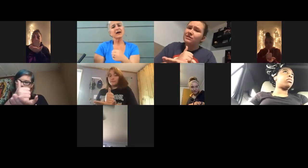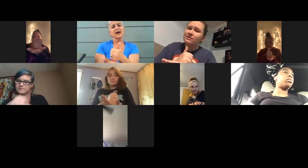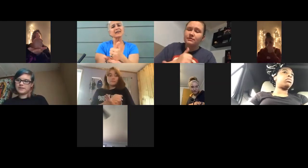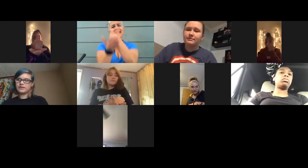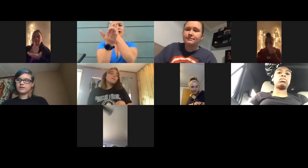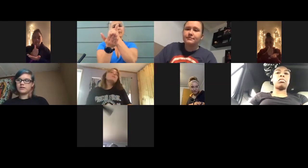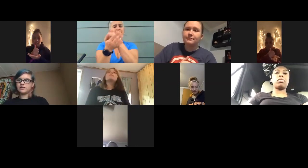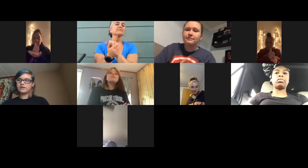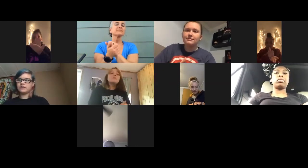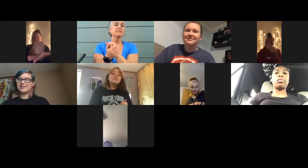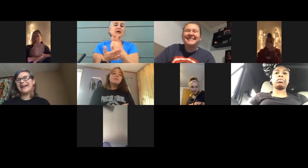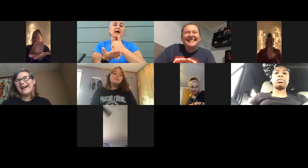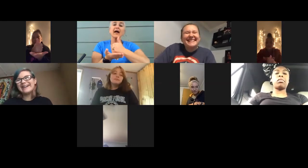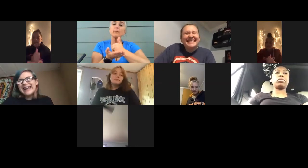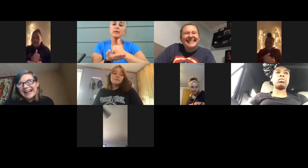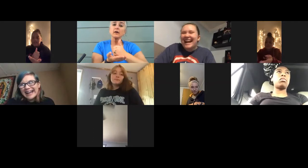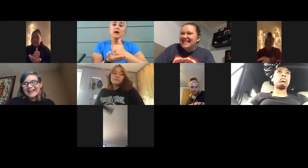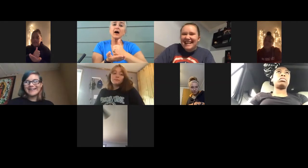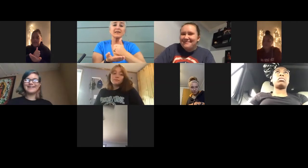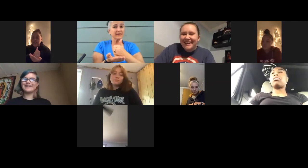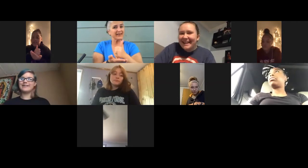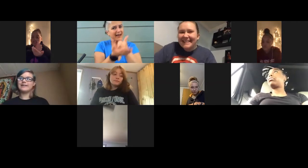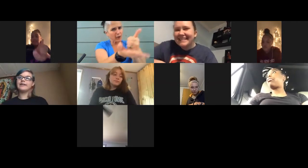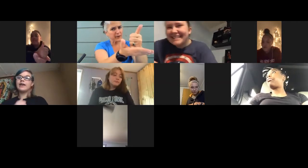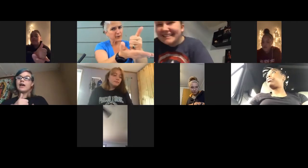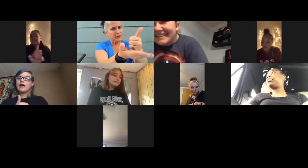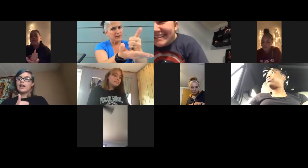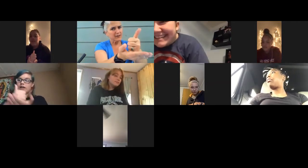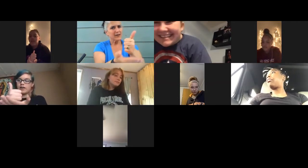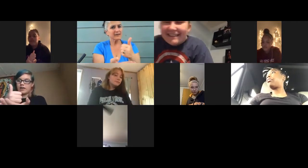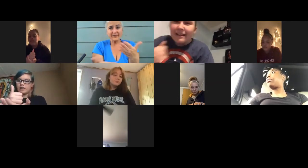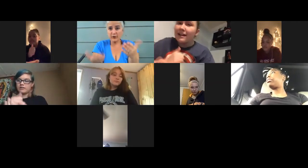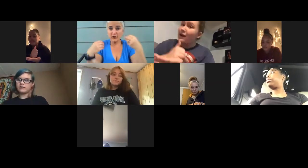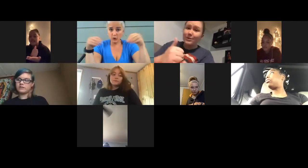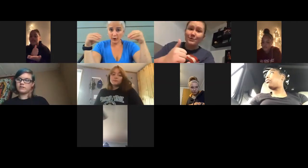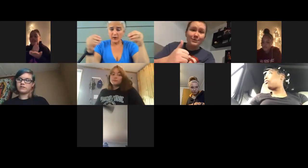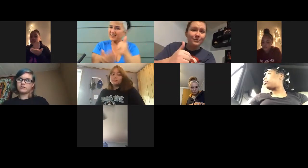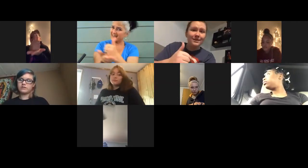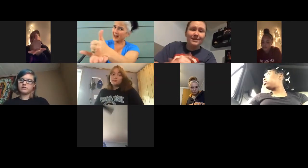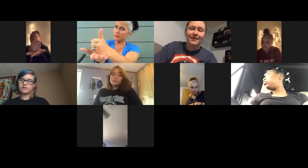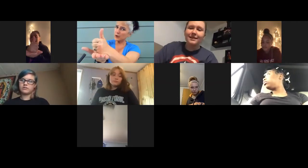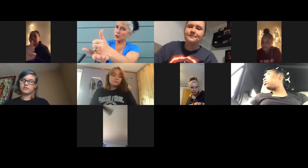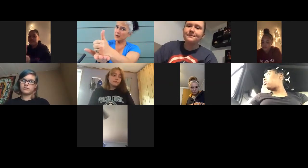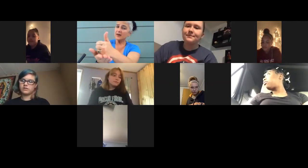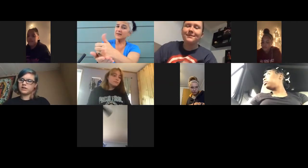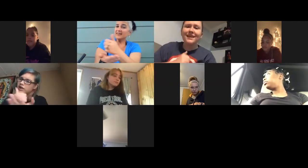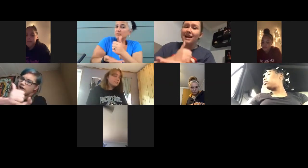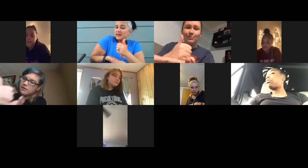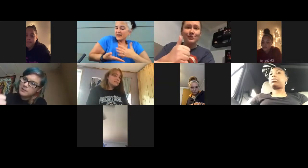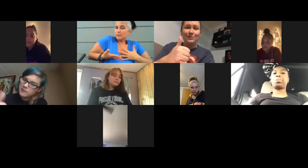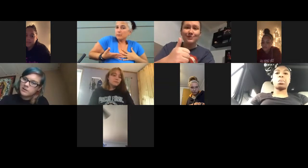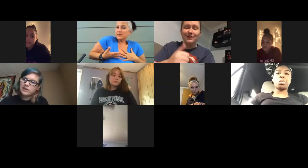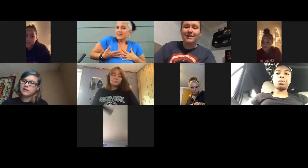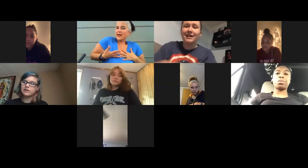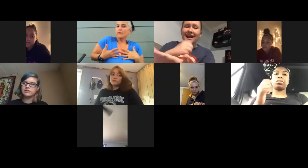need somebody. Help. Help. Can I help you? Like if you're in a store, can I help you? That's